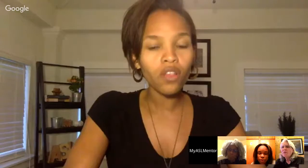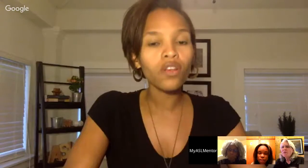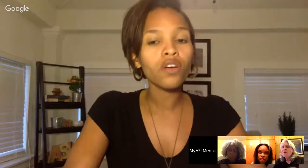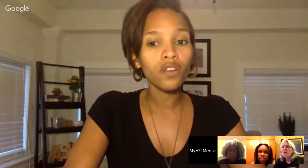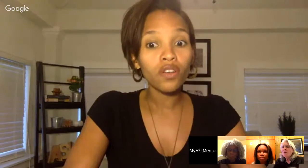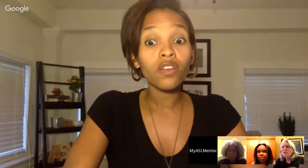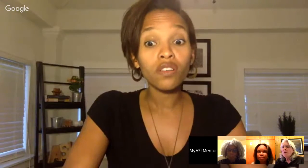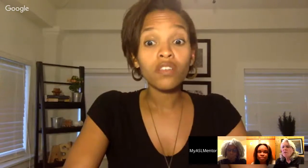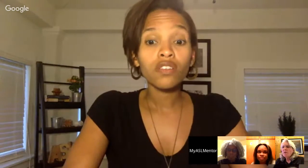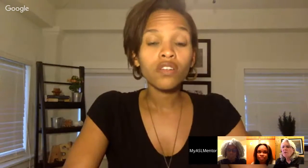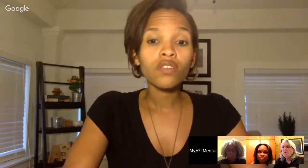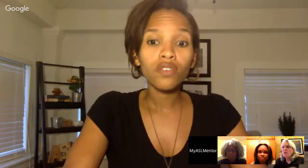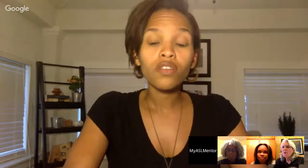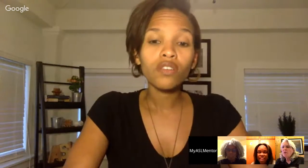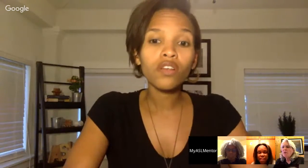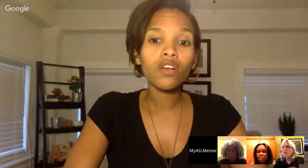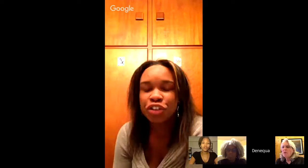really got into it.